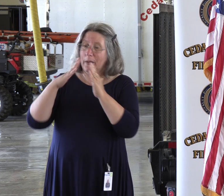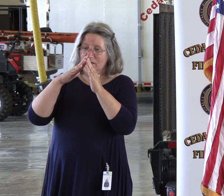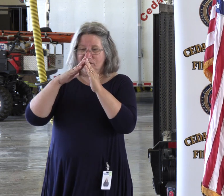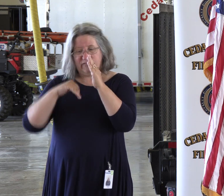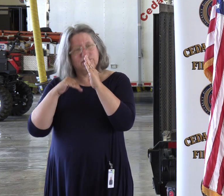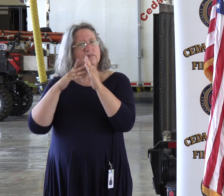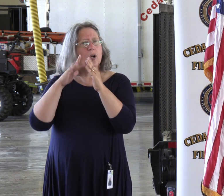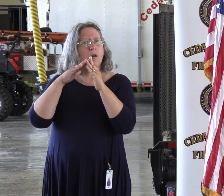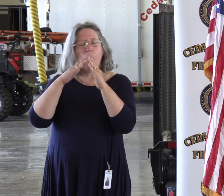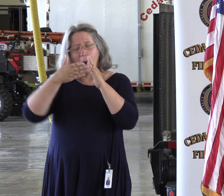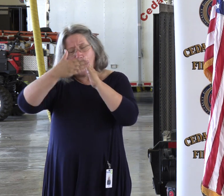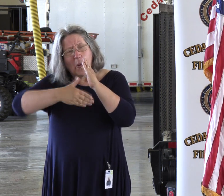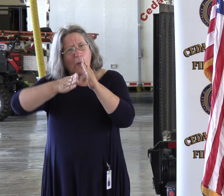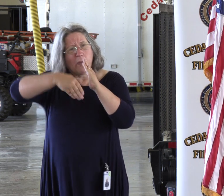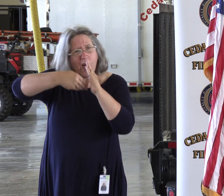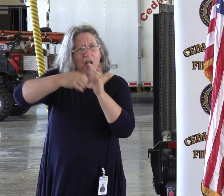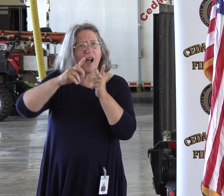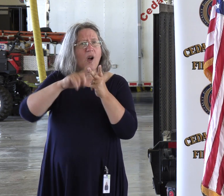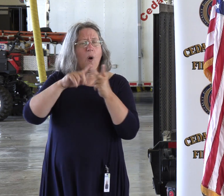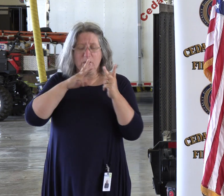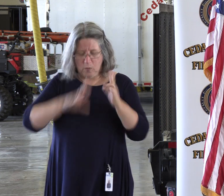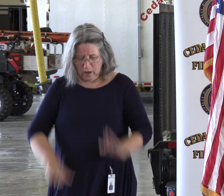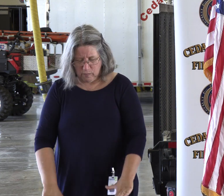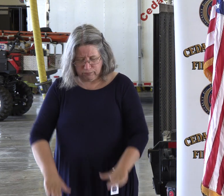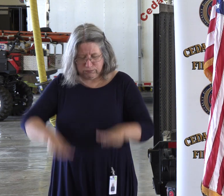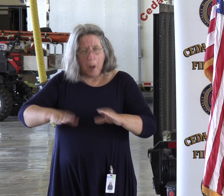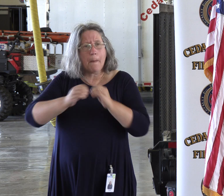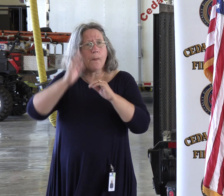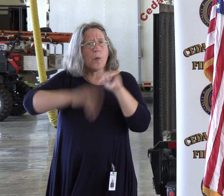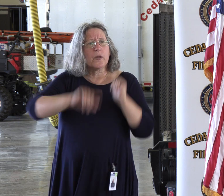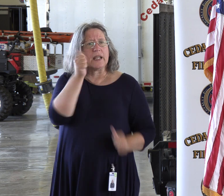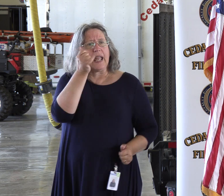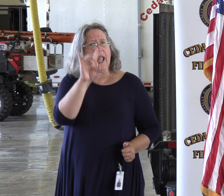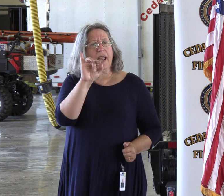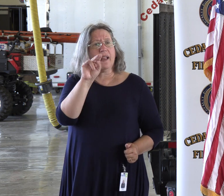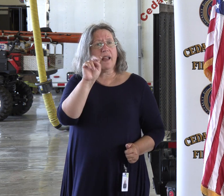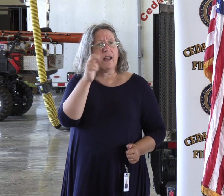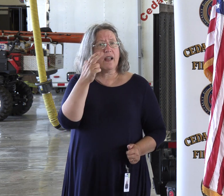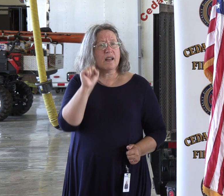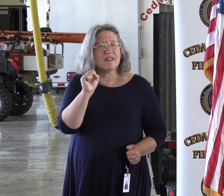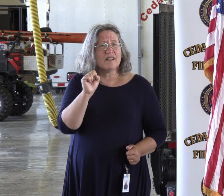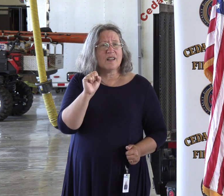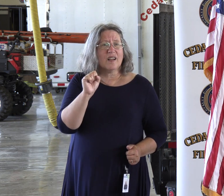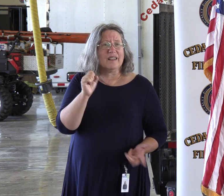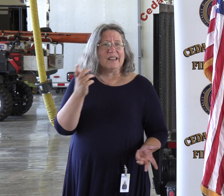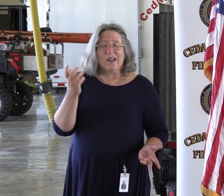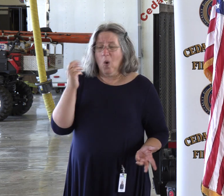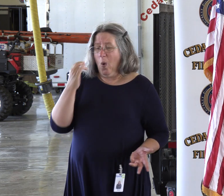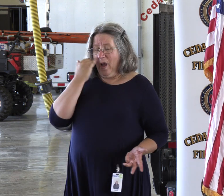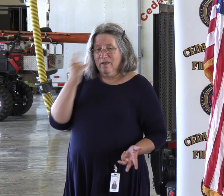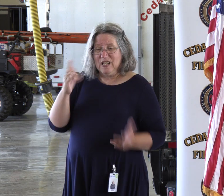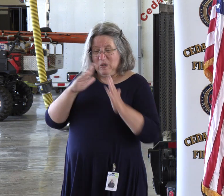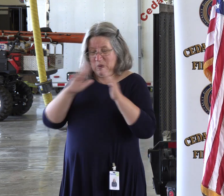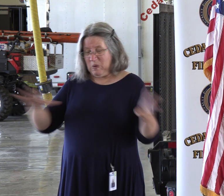or foundation, or a water line above 18 inches. A residence that is destroyed is one that is a total loss